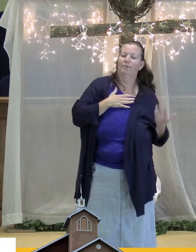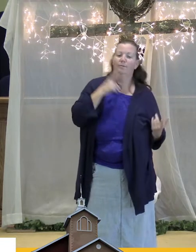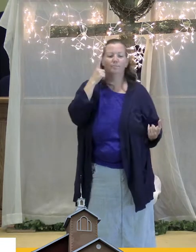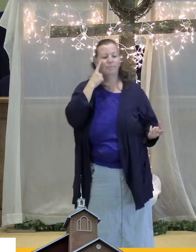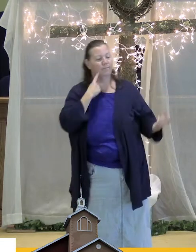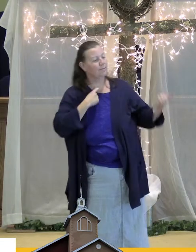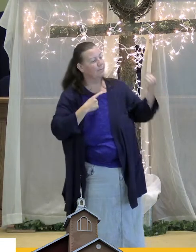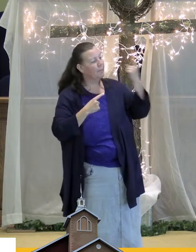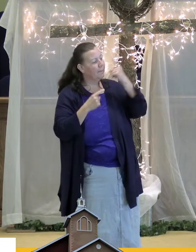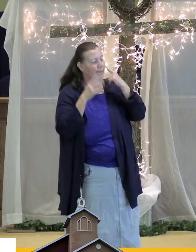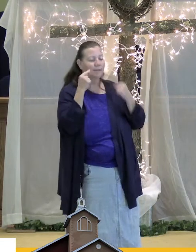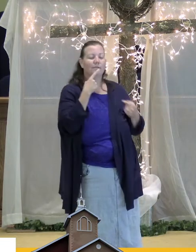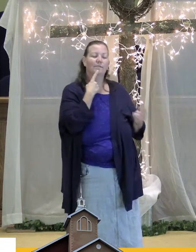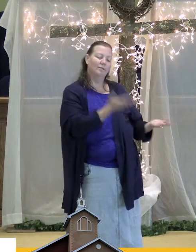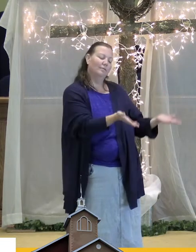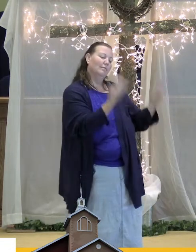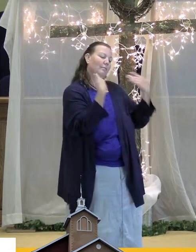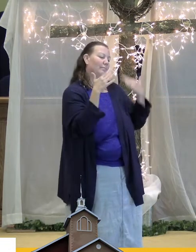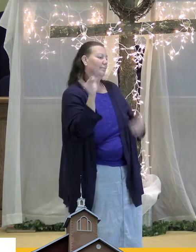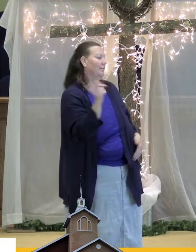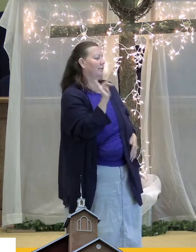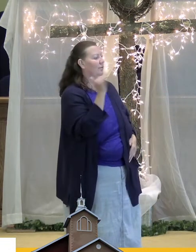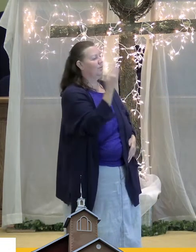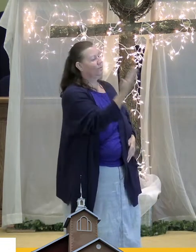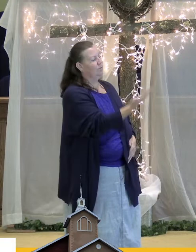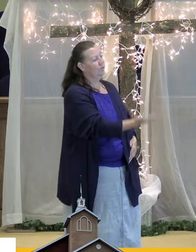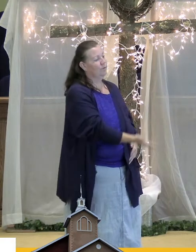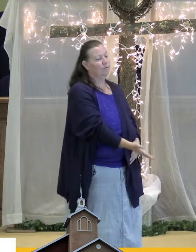wipes the tears from my face and says, come as you are.